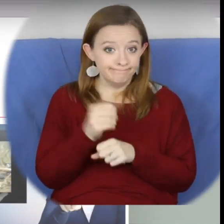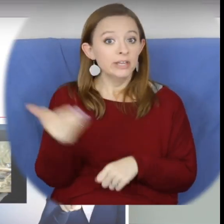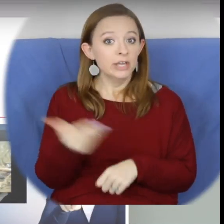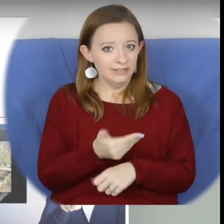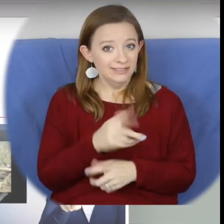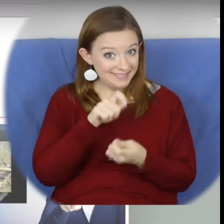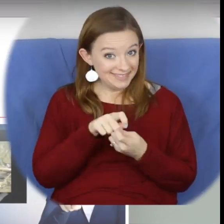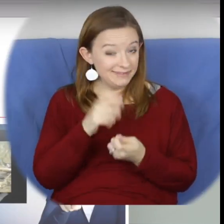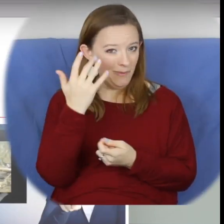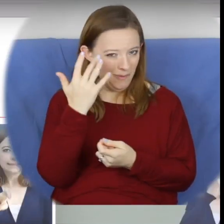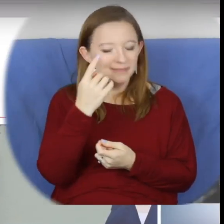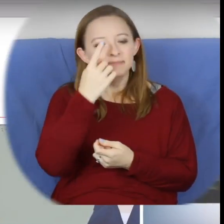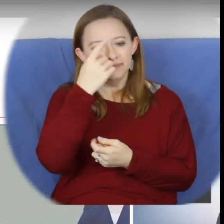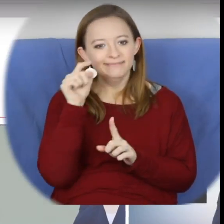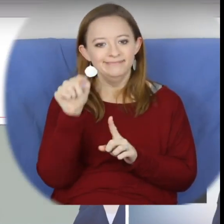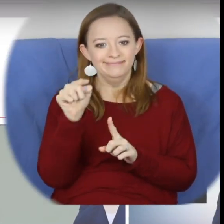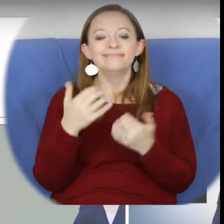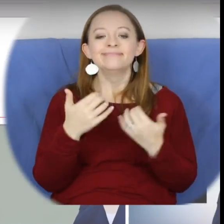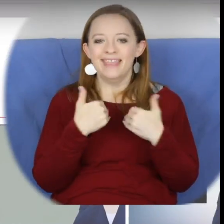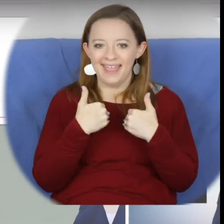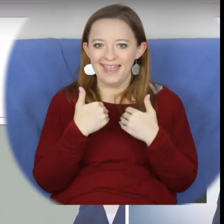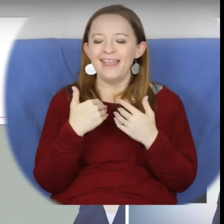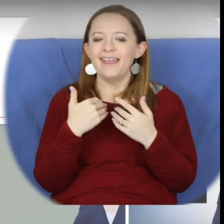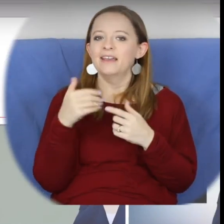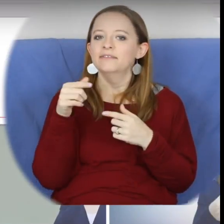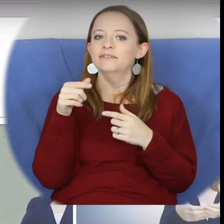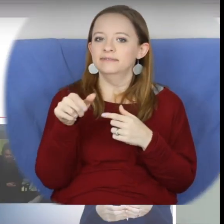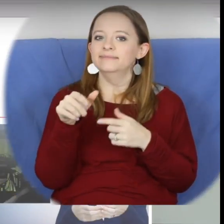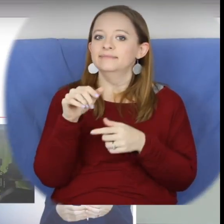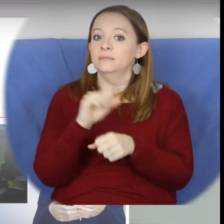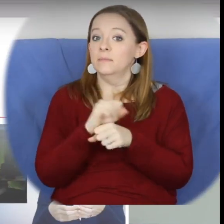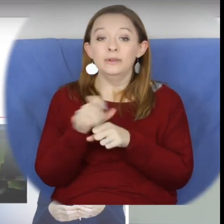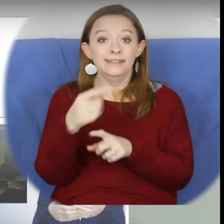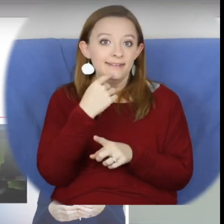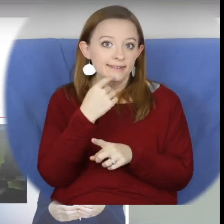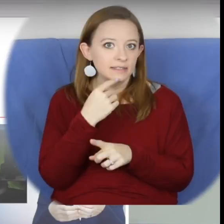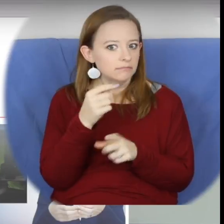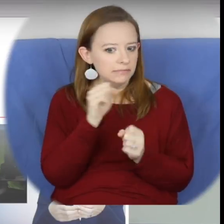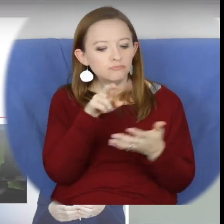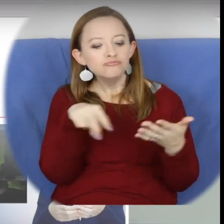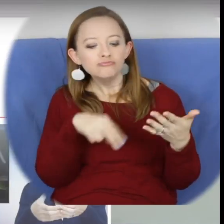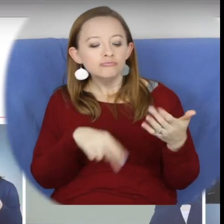really important to know for yourself and for your experience and to help you in the future. I think if you have